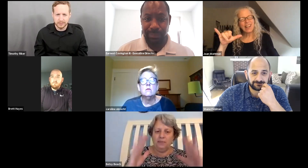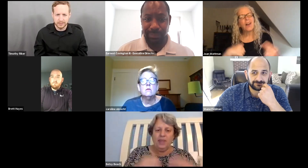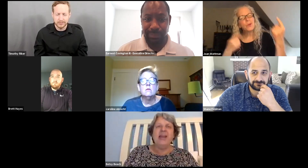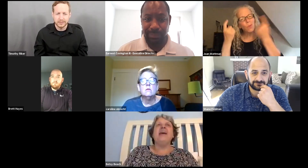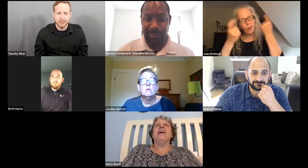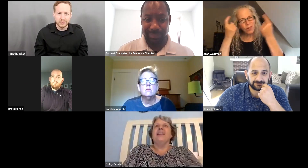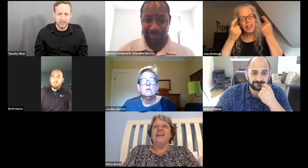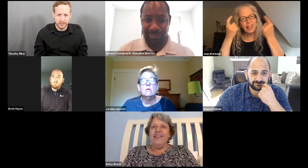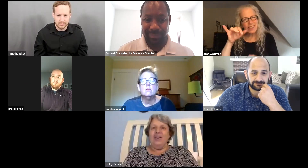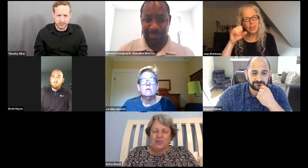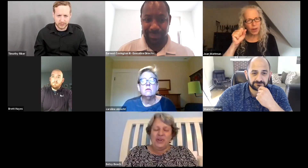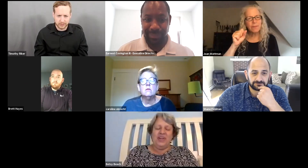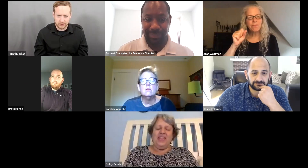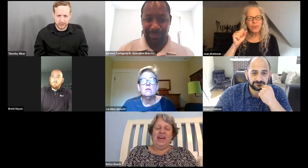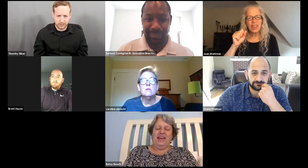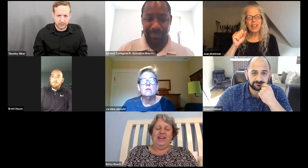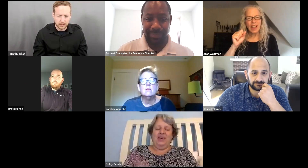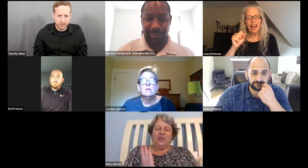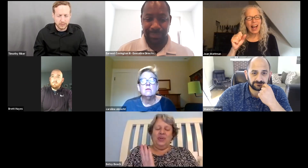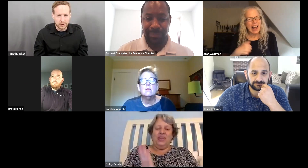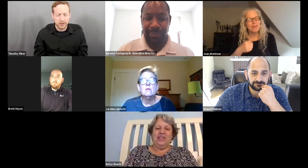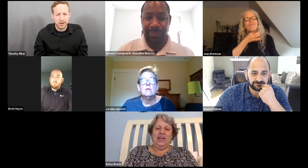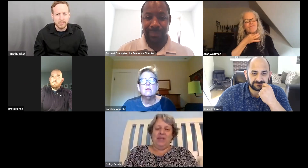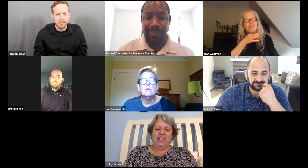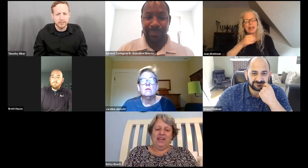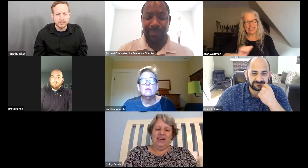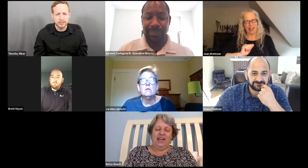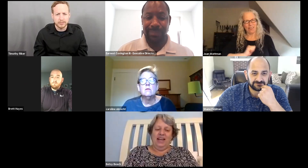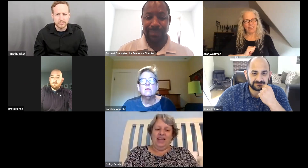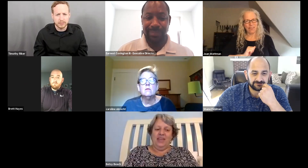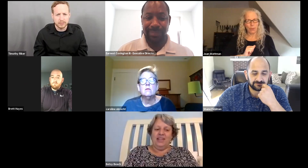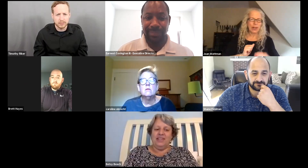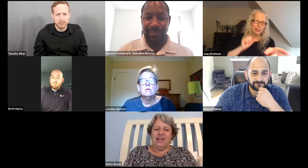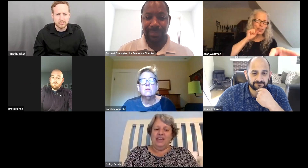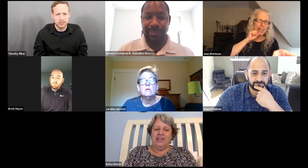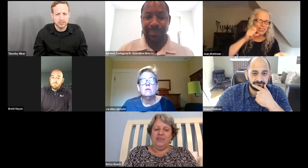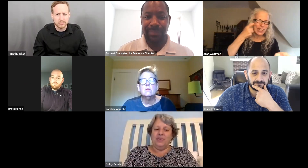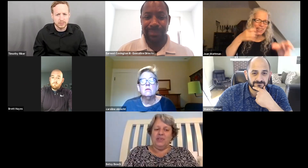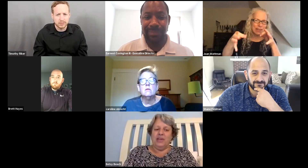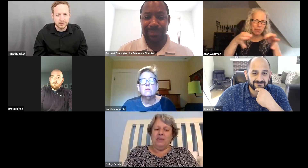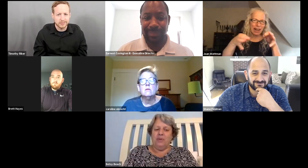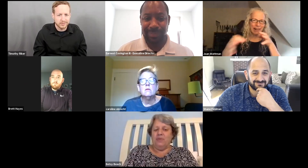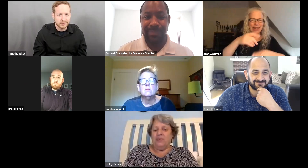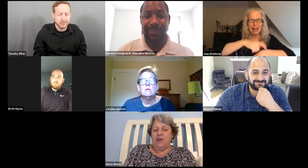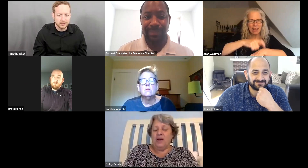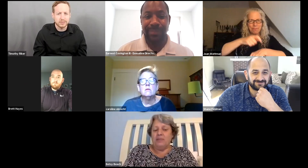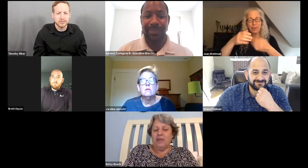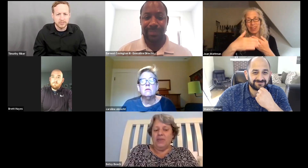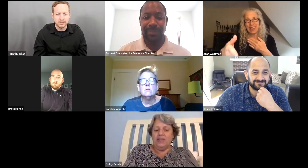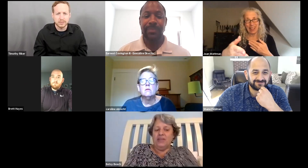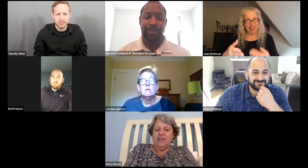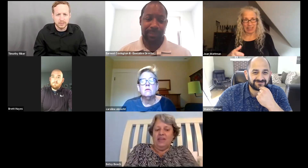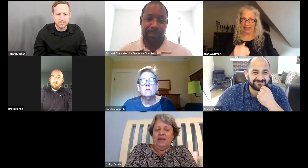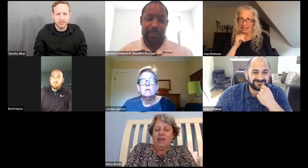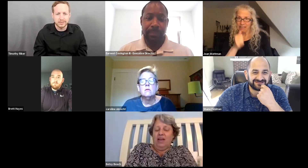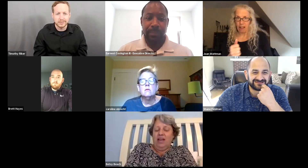Okay. I was wondering that. I was wondering the timeline. And I think it's not the first time we've talked about